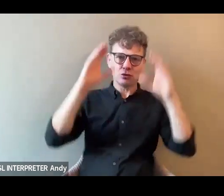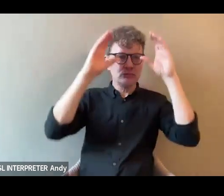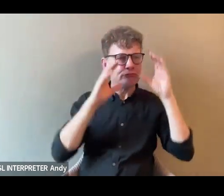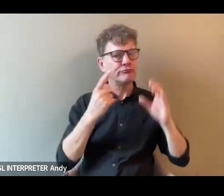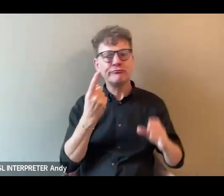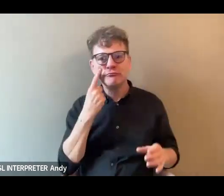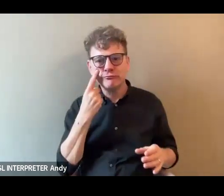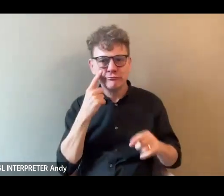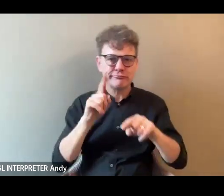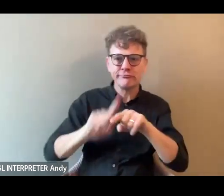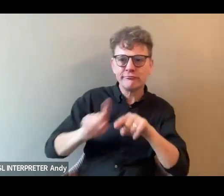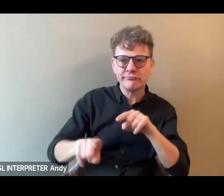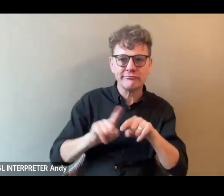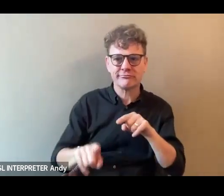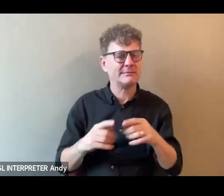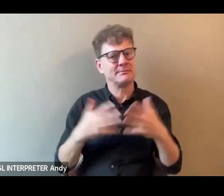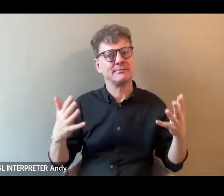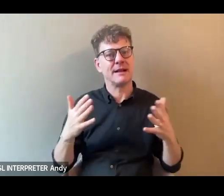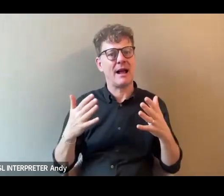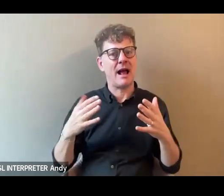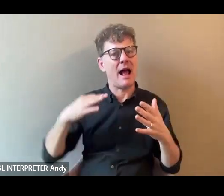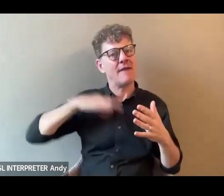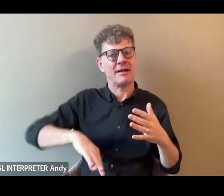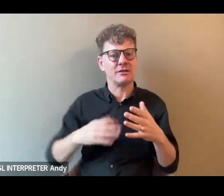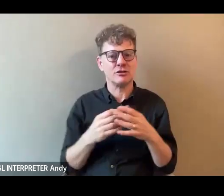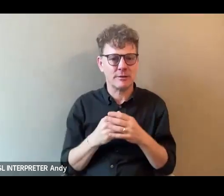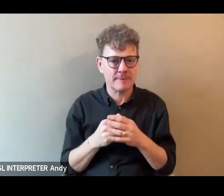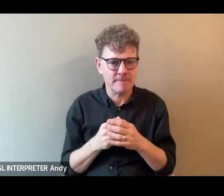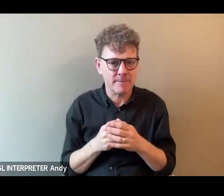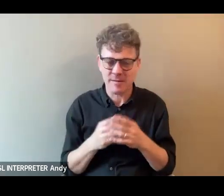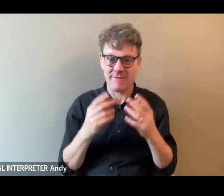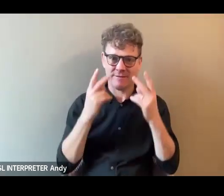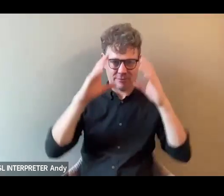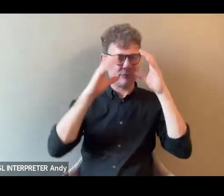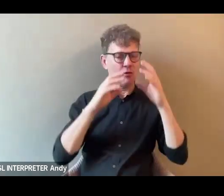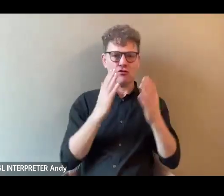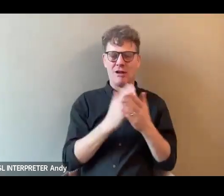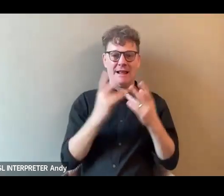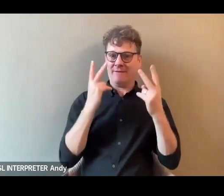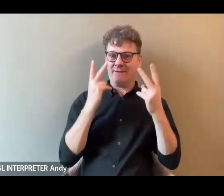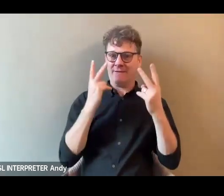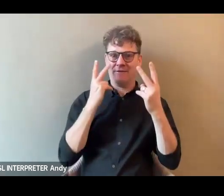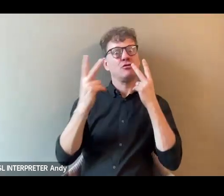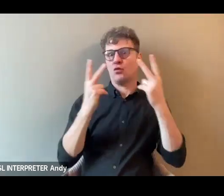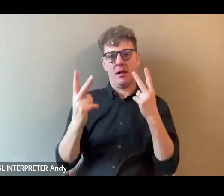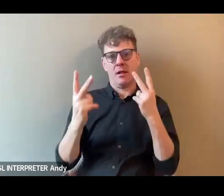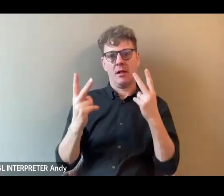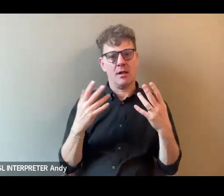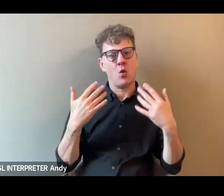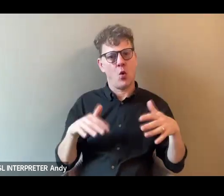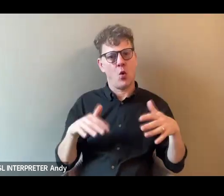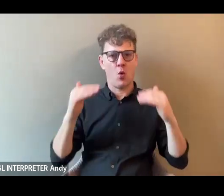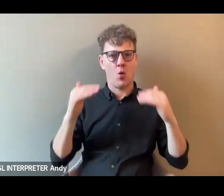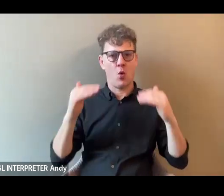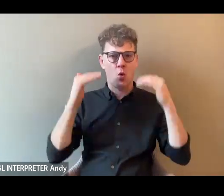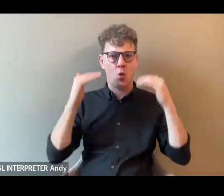advantage of this, and it's obvious, is that it's so good to have everything. It's quite visual, and it's a way in which to kind of get a